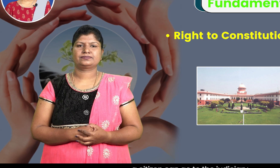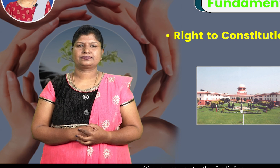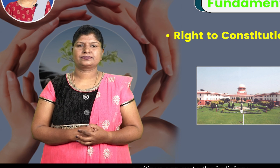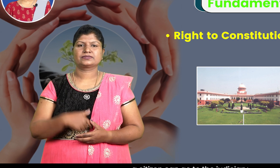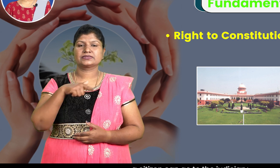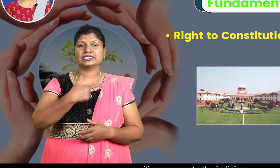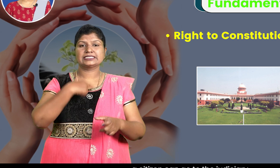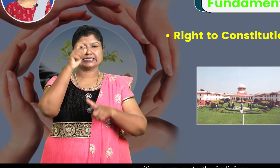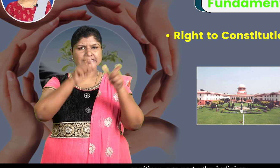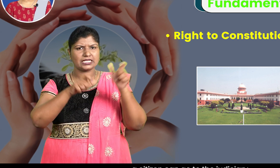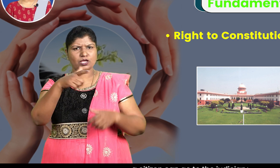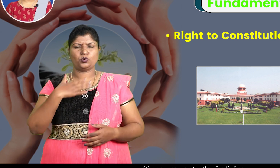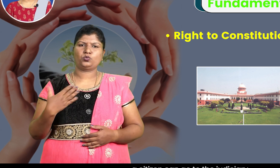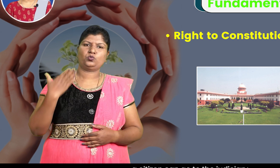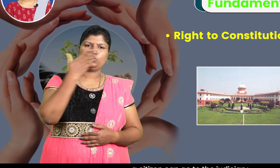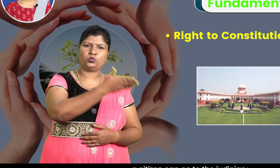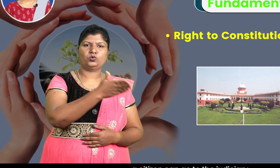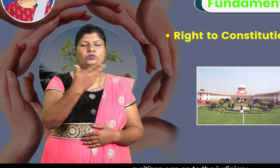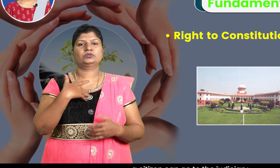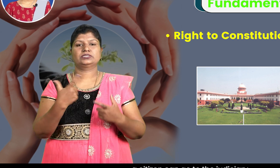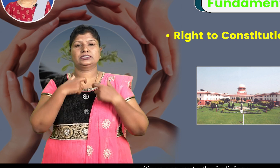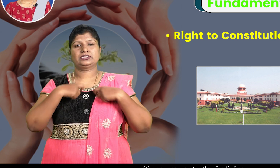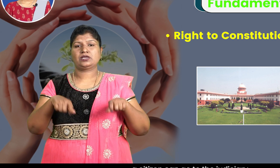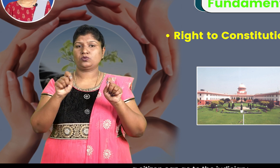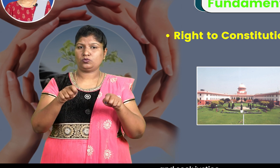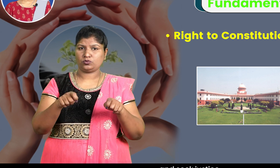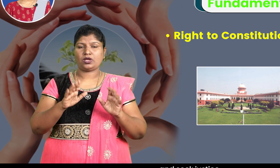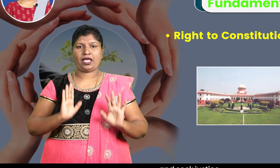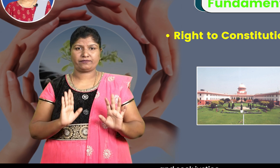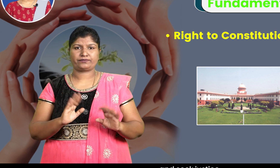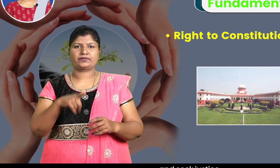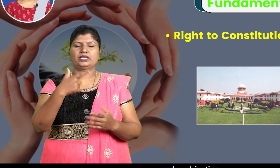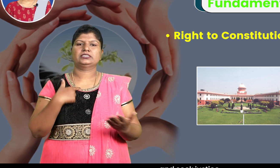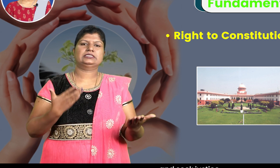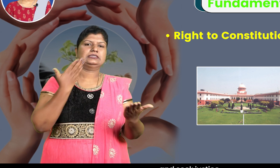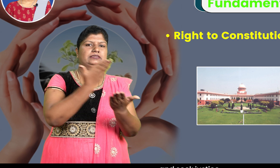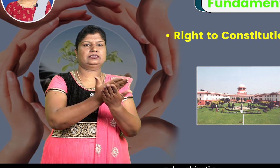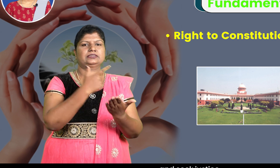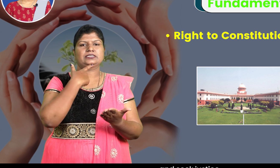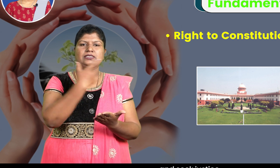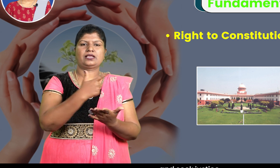a citizen can go to the judiciary and seek justice.